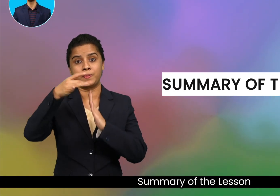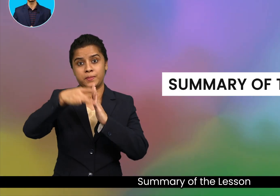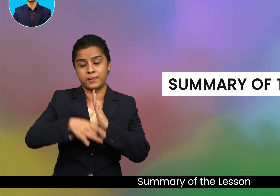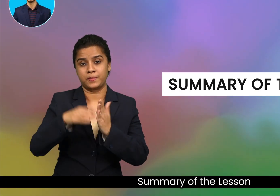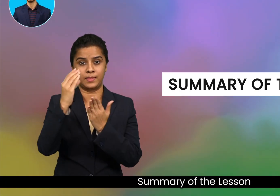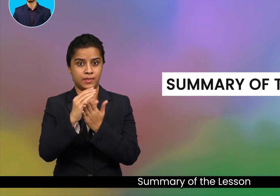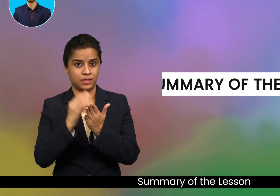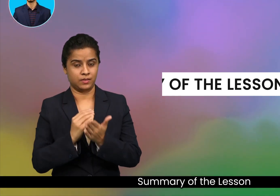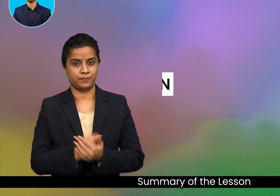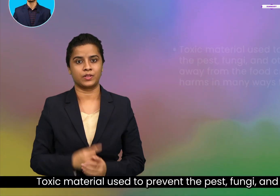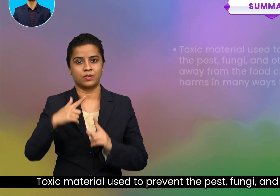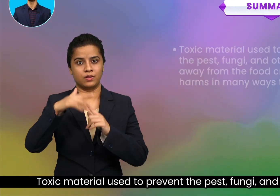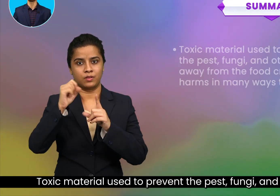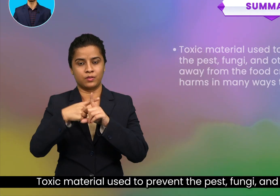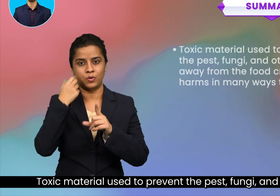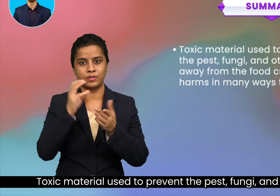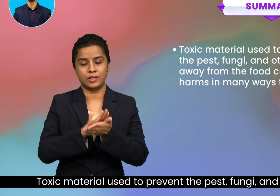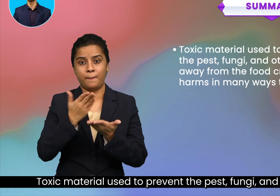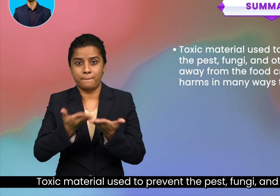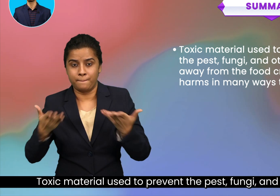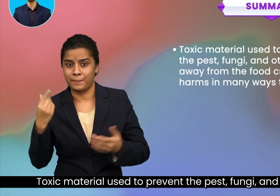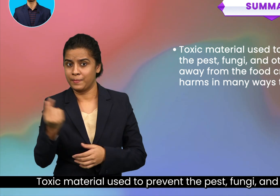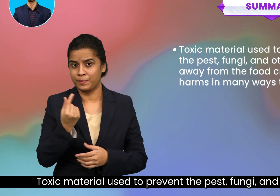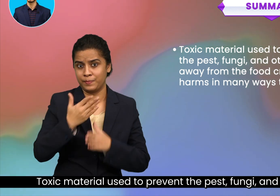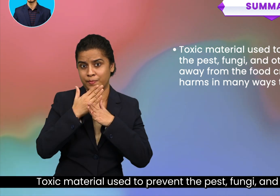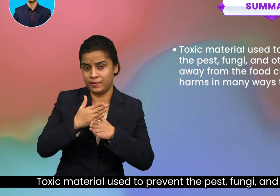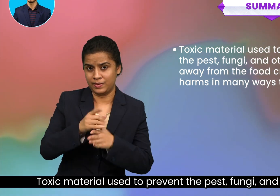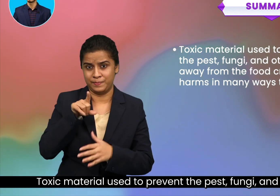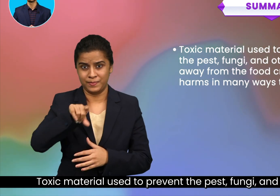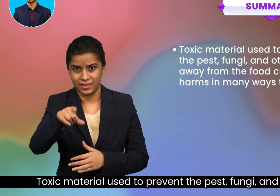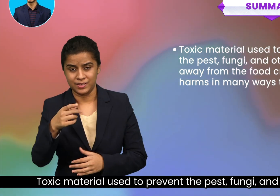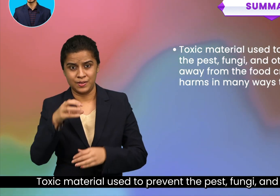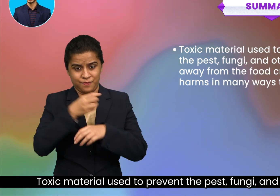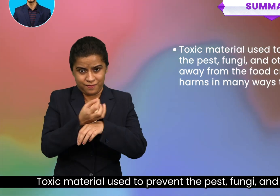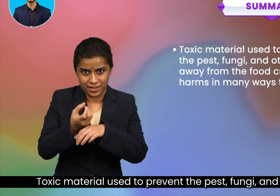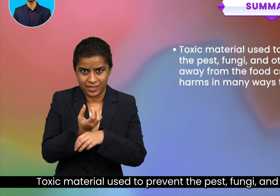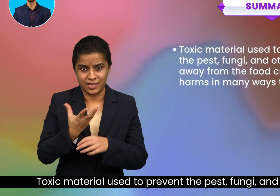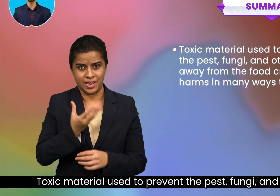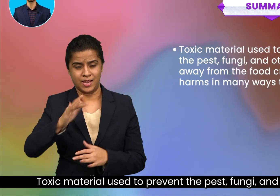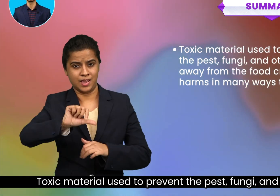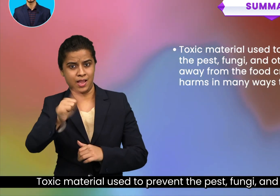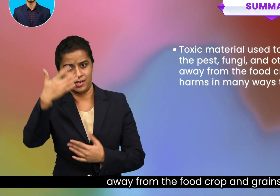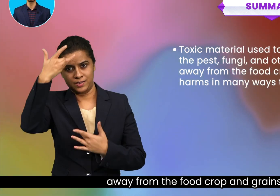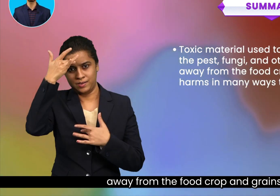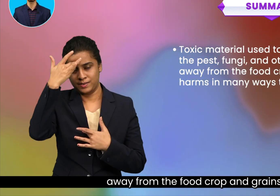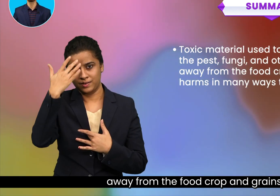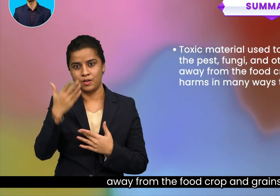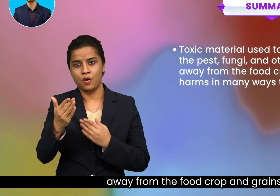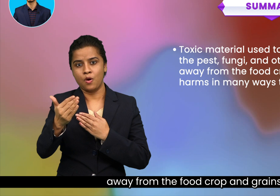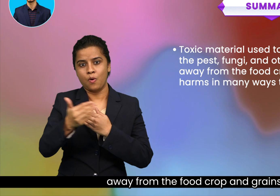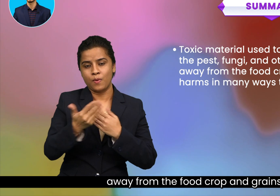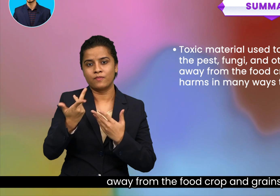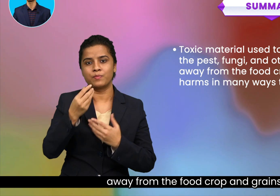Summary of the lesson: toxic material used to prevent the pest, fungi and other diseases away from the